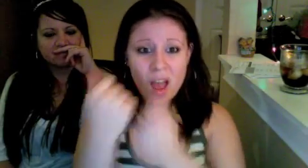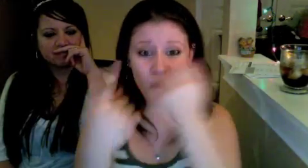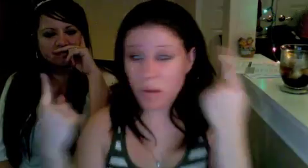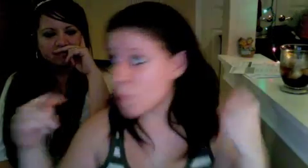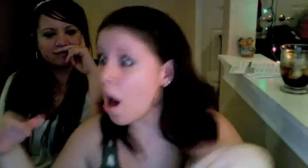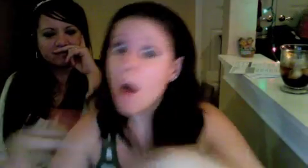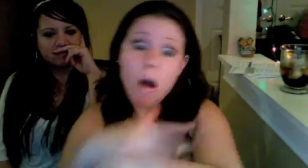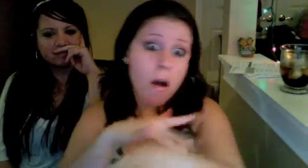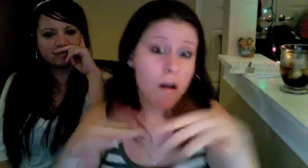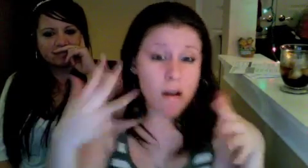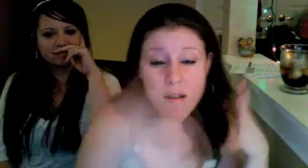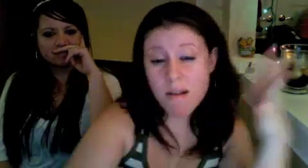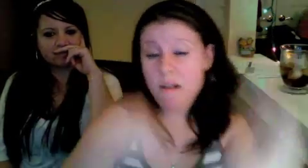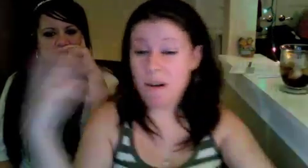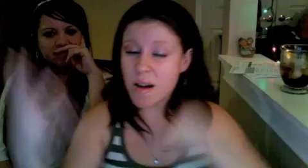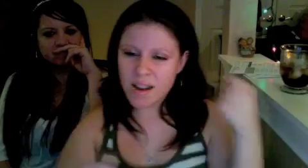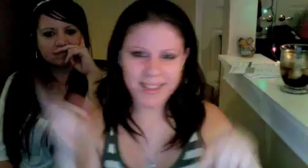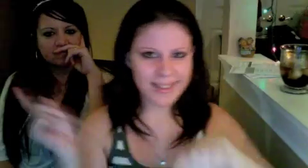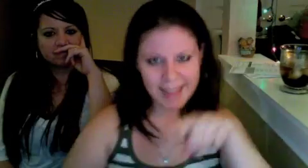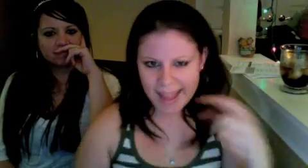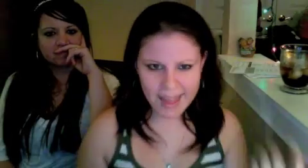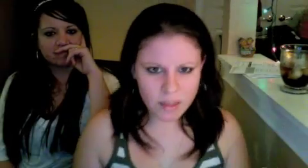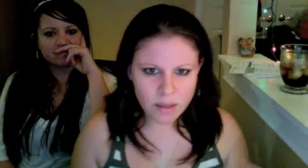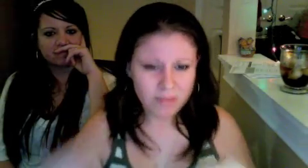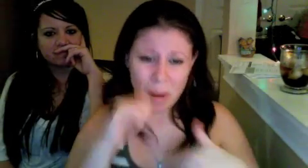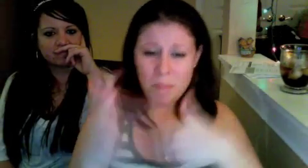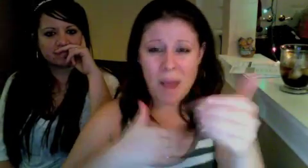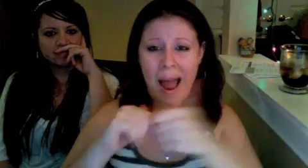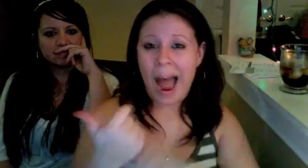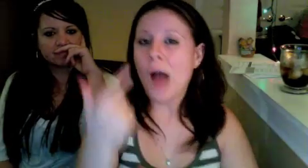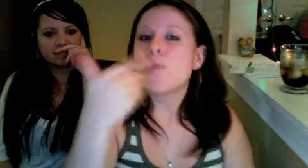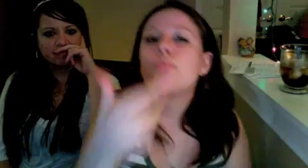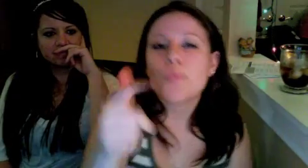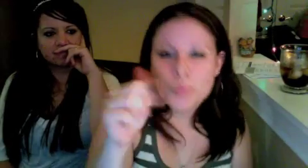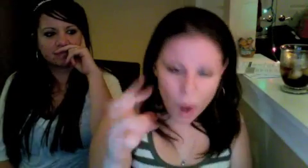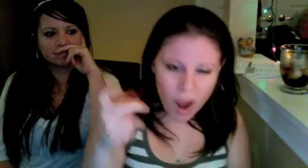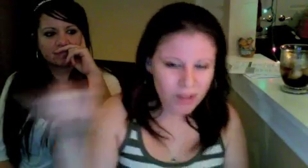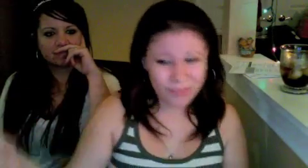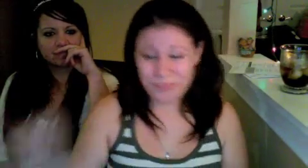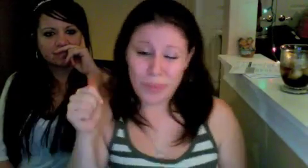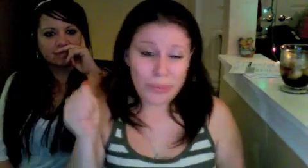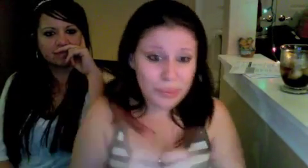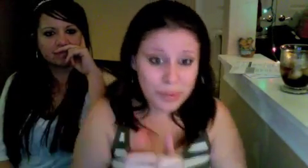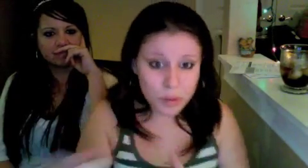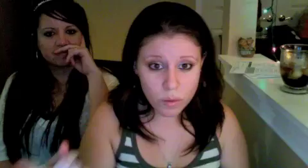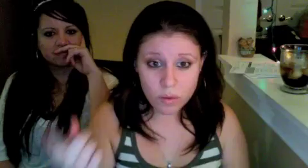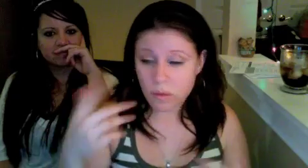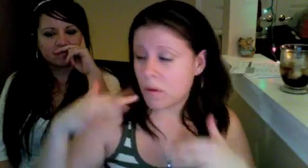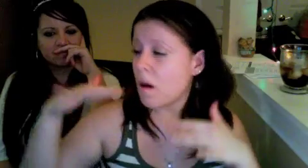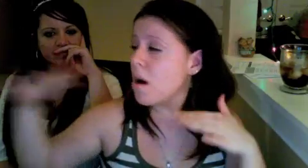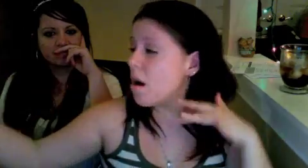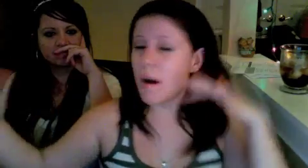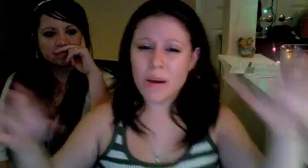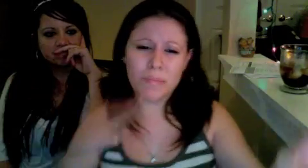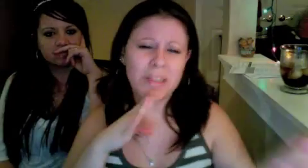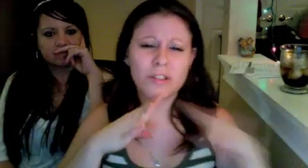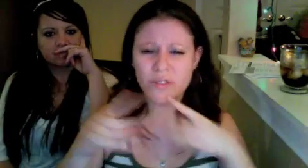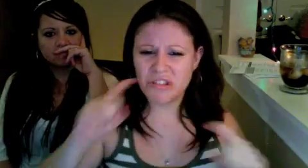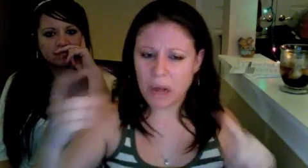way gave up trying to get in it. It didn't matter how good your game was, she wasn't with it. All the block bitches was jealous, but wouldn't admit